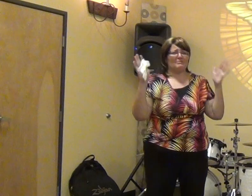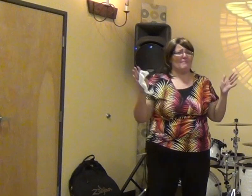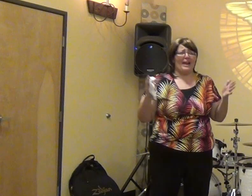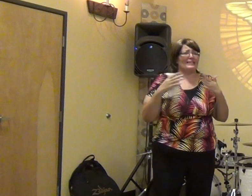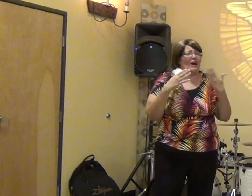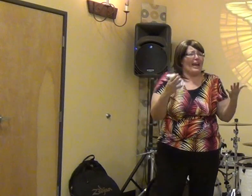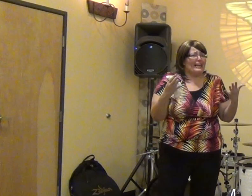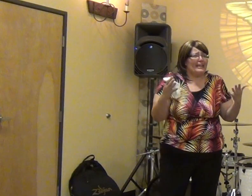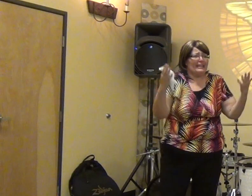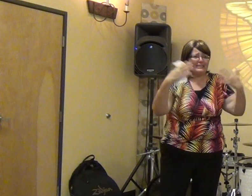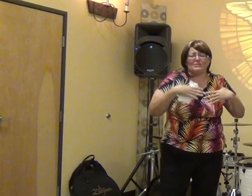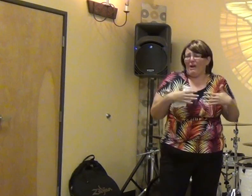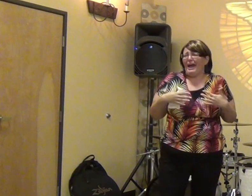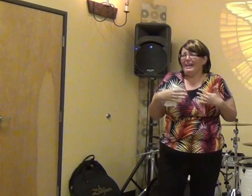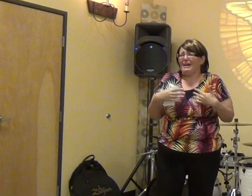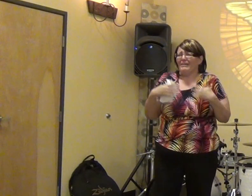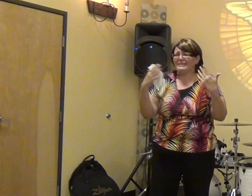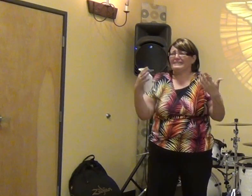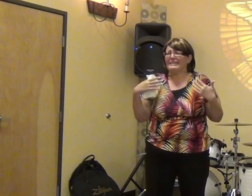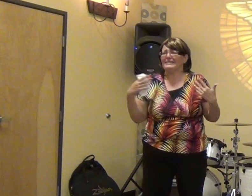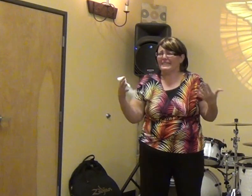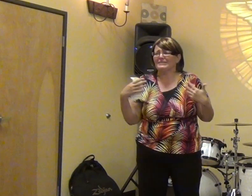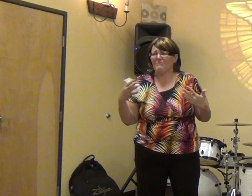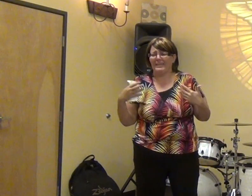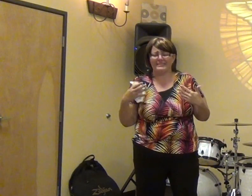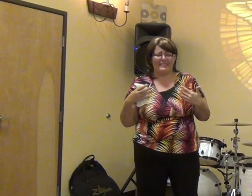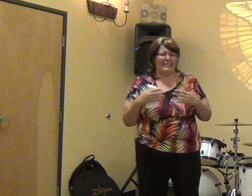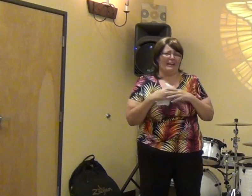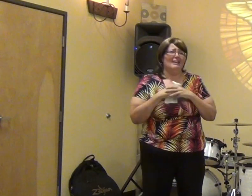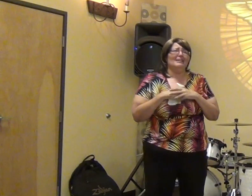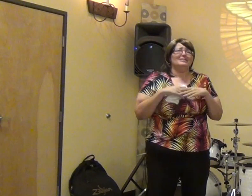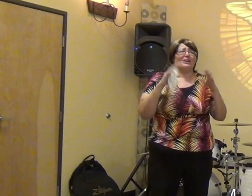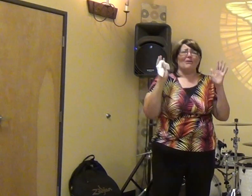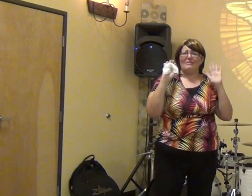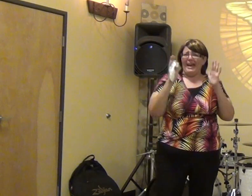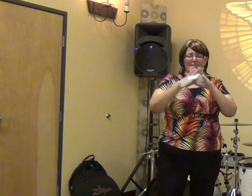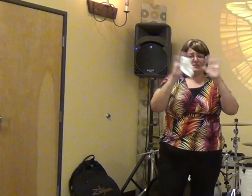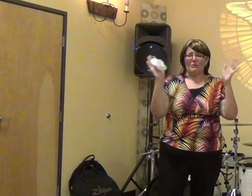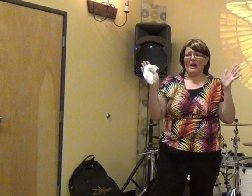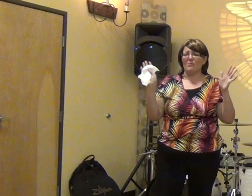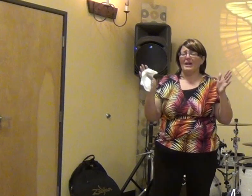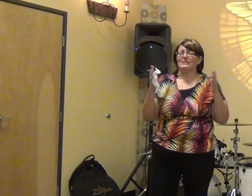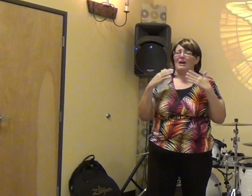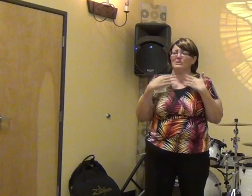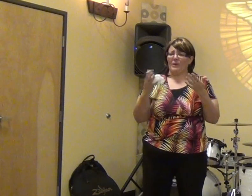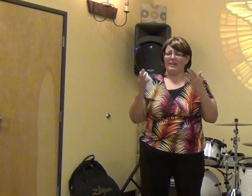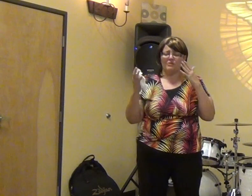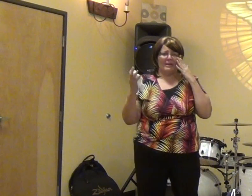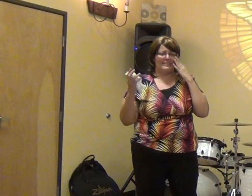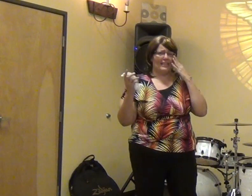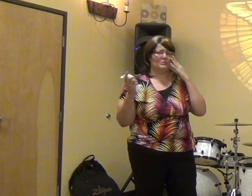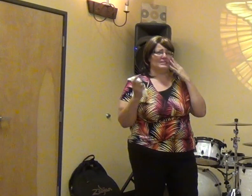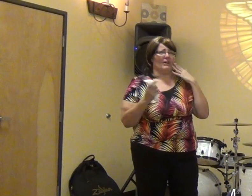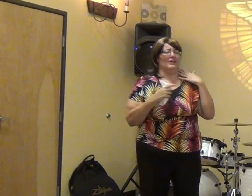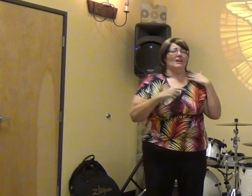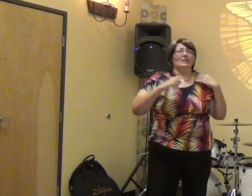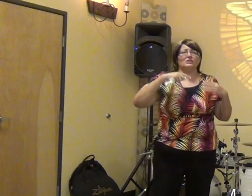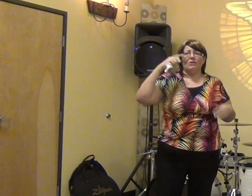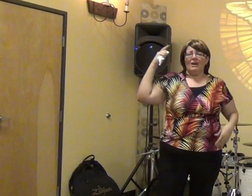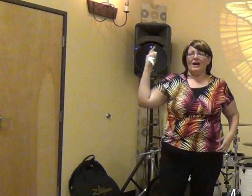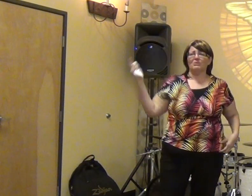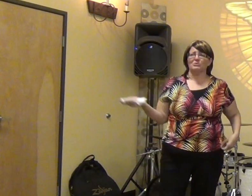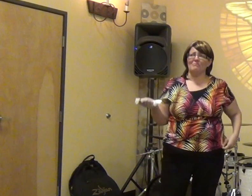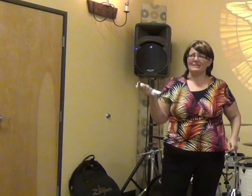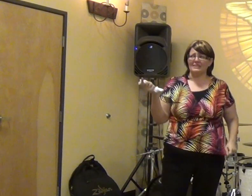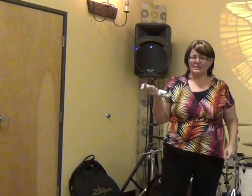That was my plan. That's all I need. This is where I live. I just need to get to Pasadena. So that's where it was. So I was waiting for my tax return.